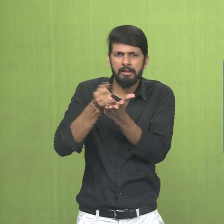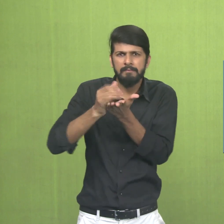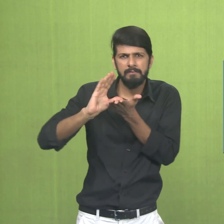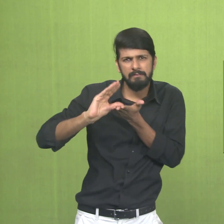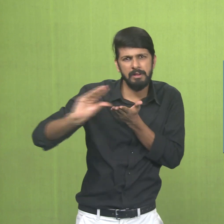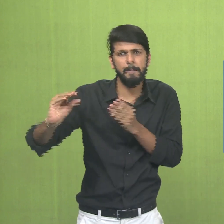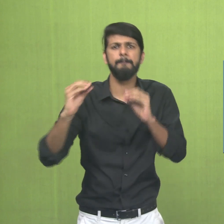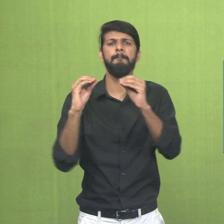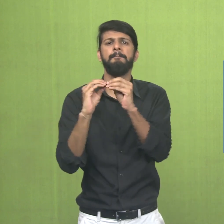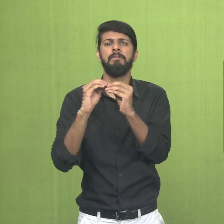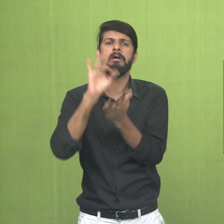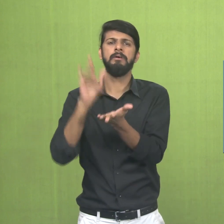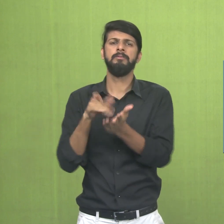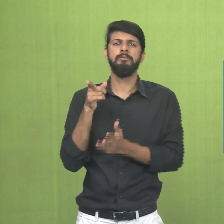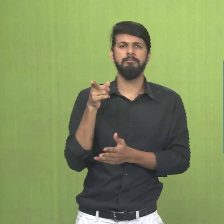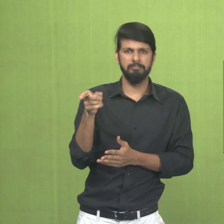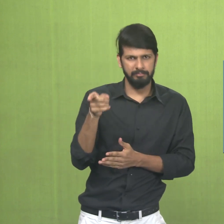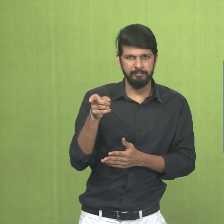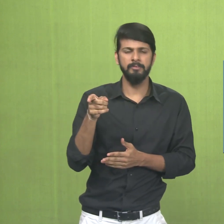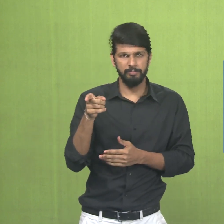and the village called Beliator.